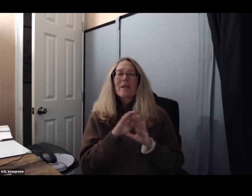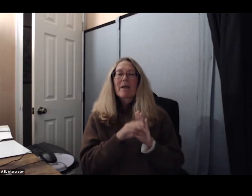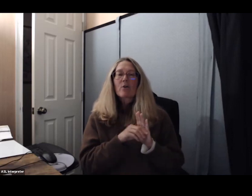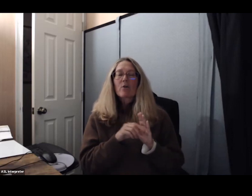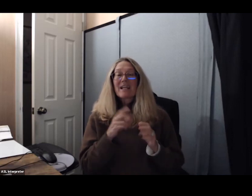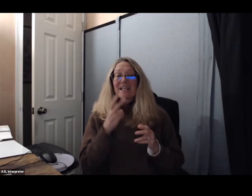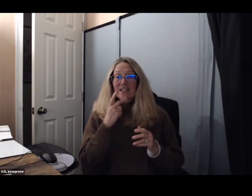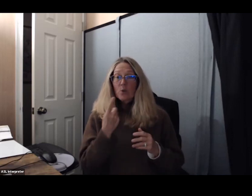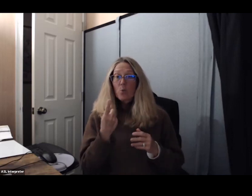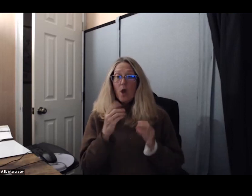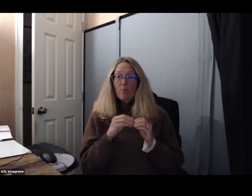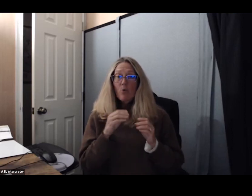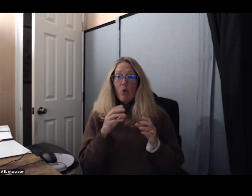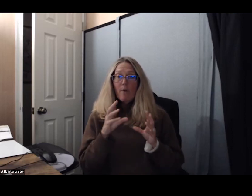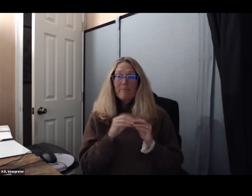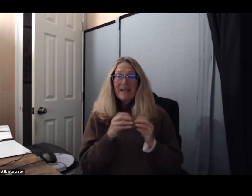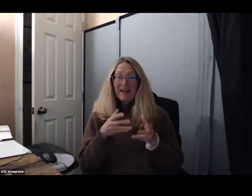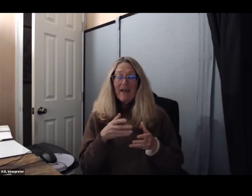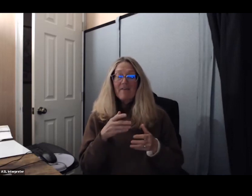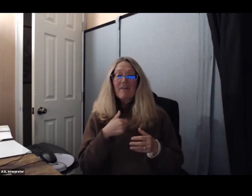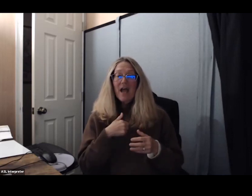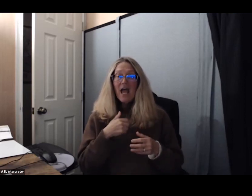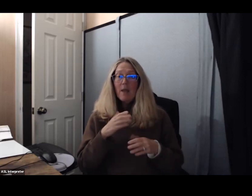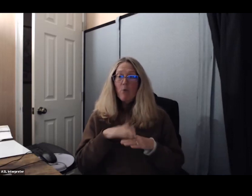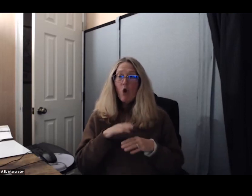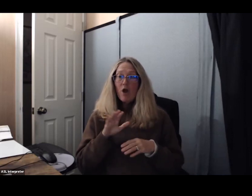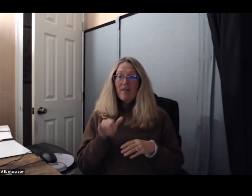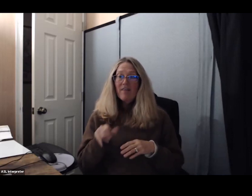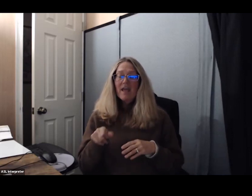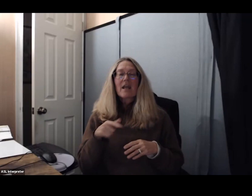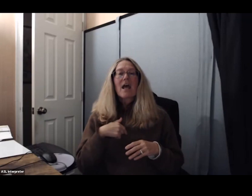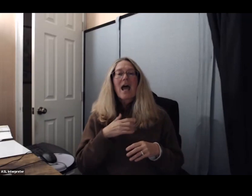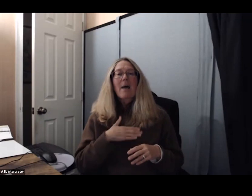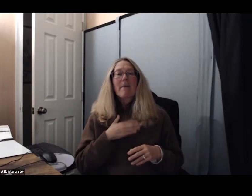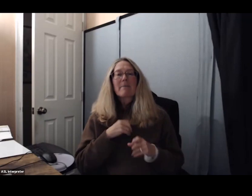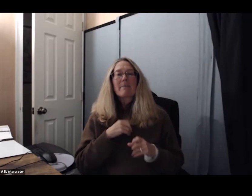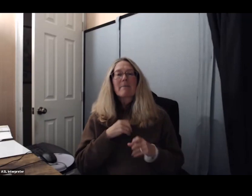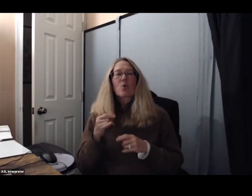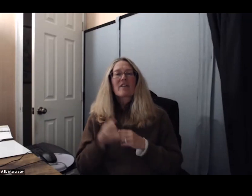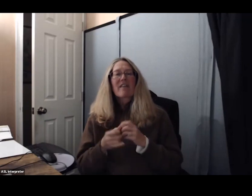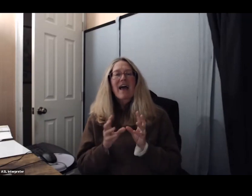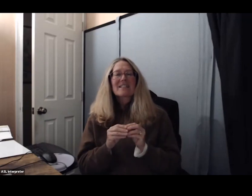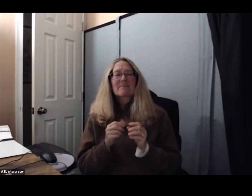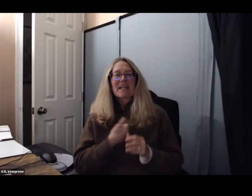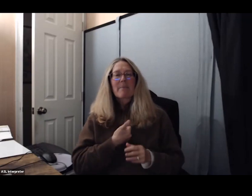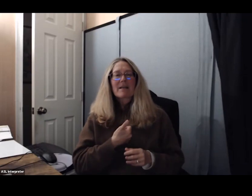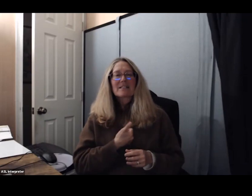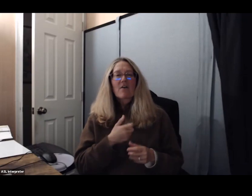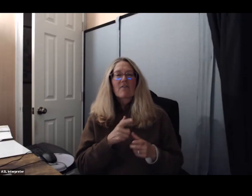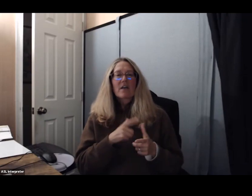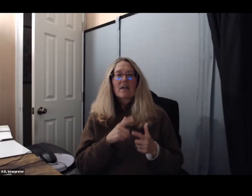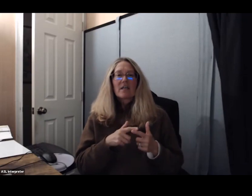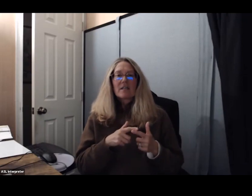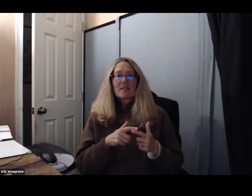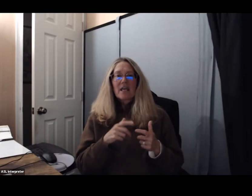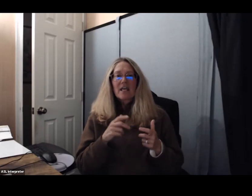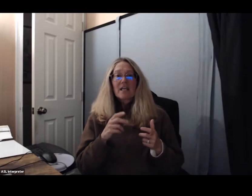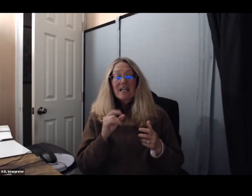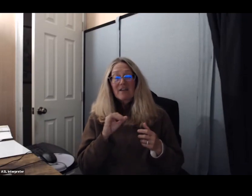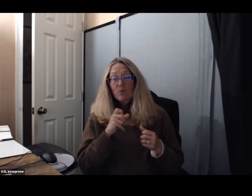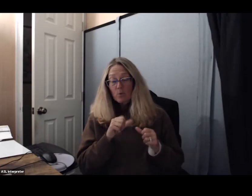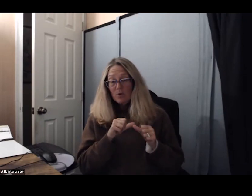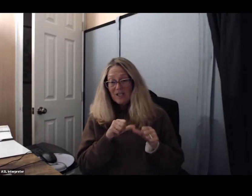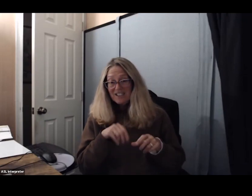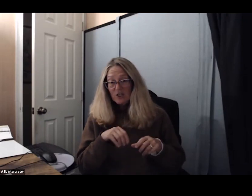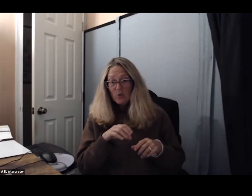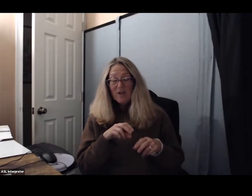we only have one more meeting, as I was on that, I'm happy to attend that last meeting, and then we can look at how if we want this continue in